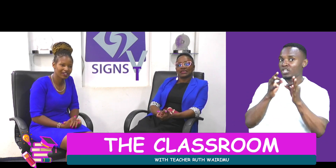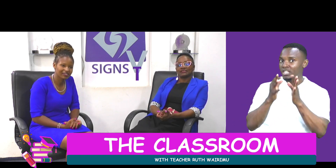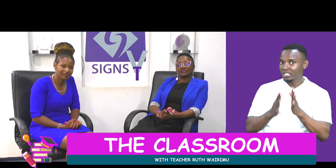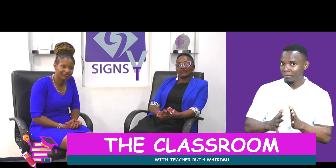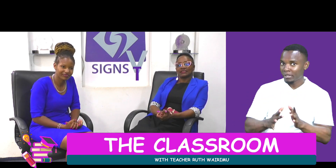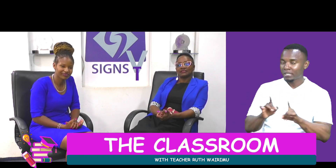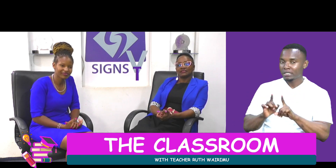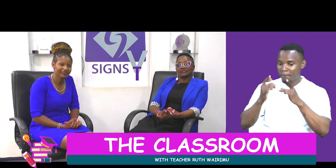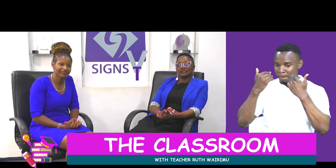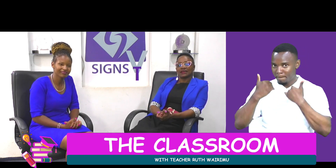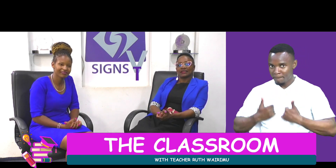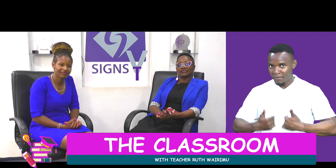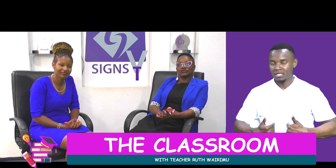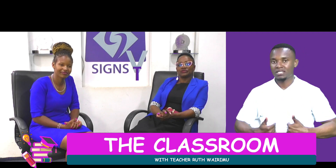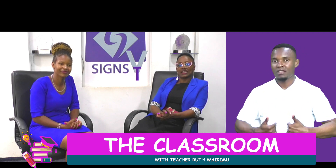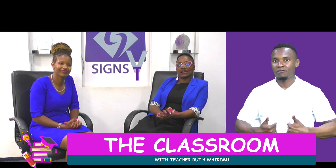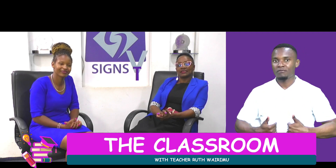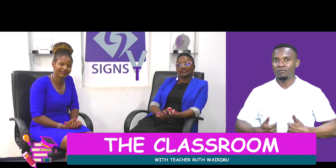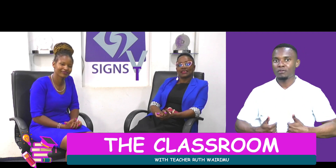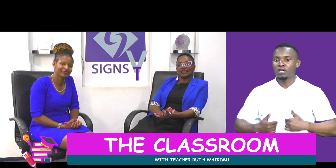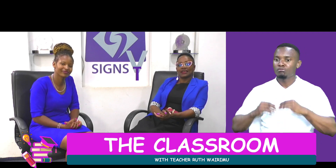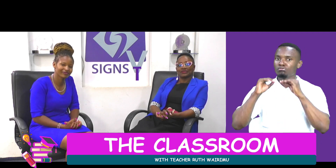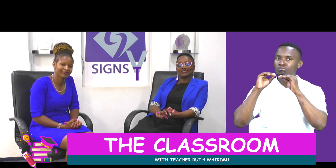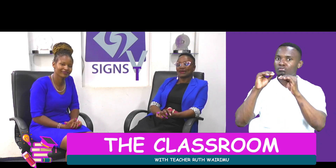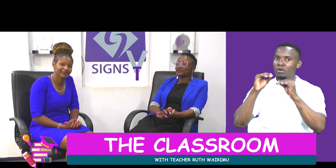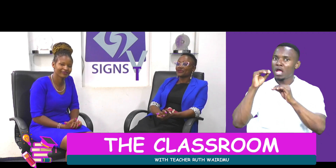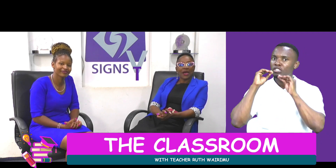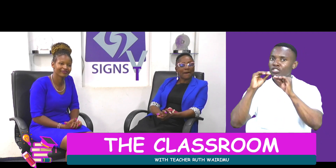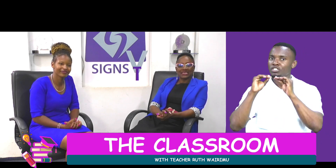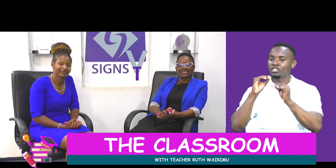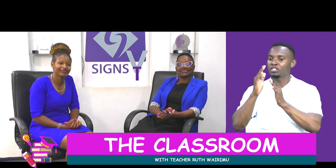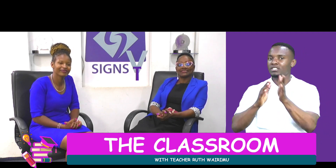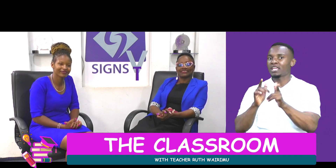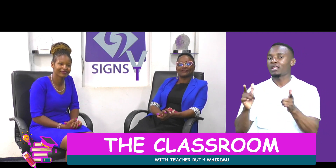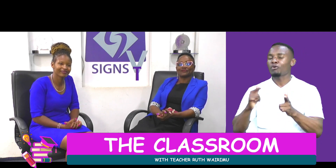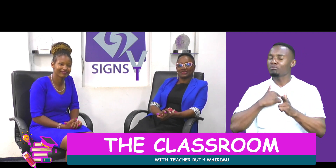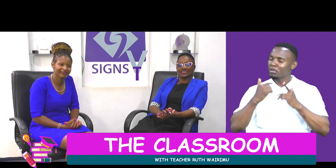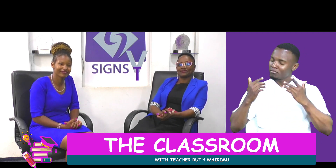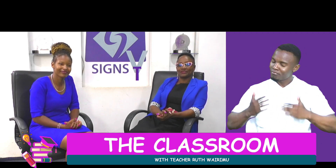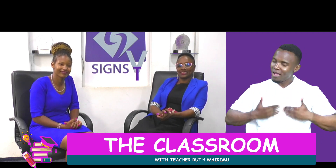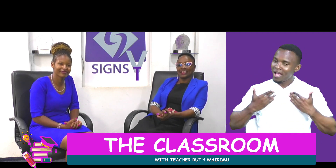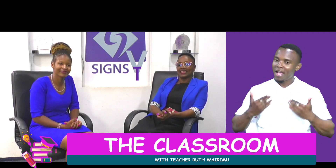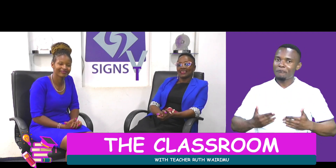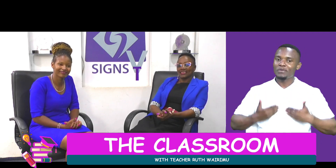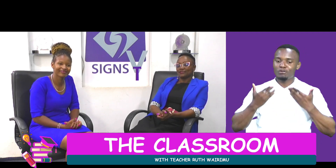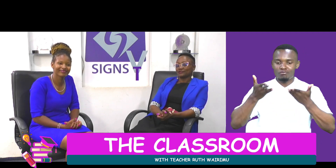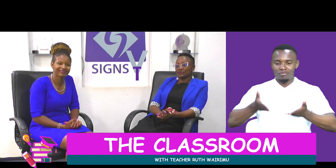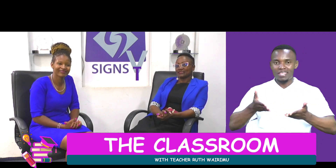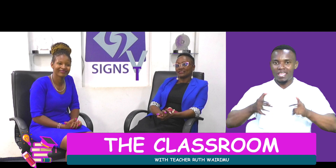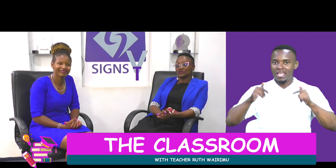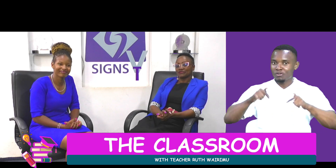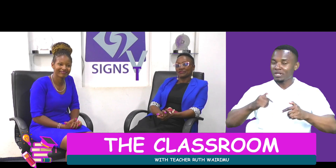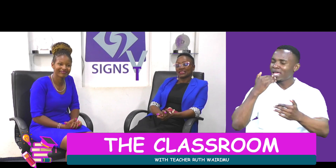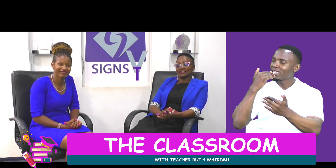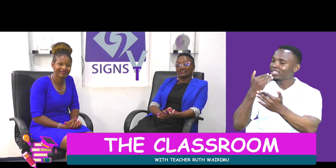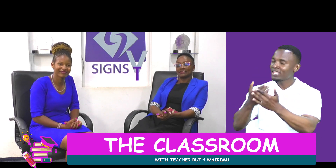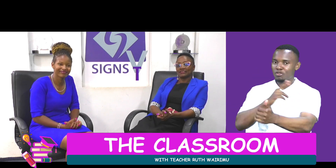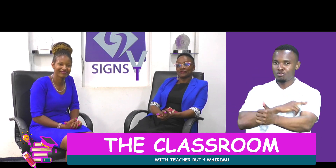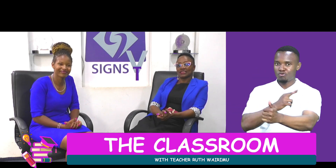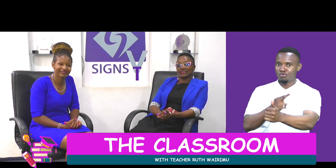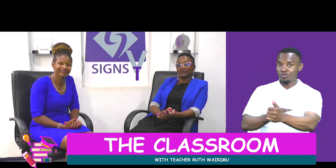also a tutor in sign language. I'm so happy and excited to be here today. Thank you so much, Ruth, for